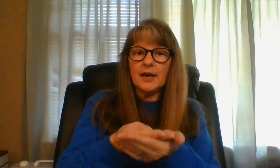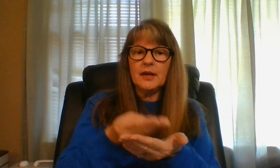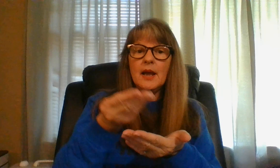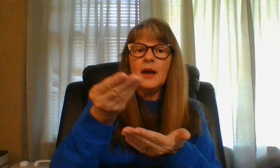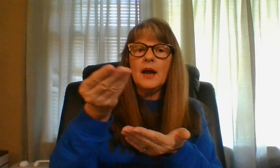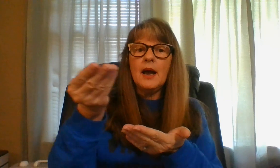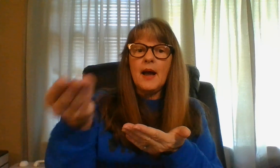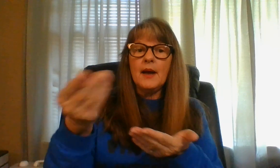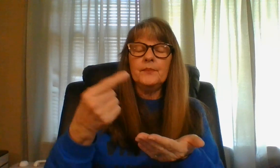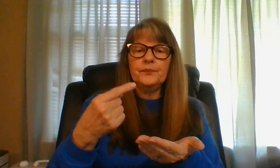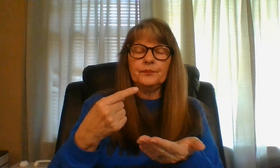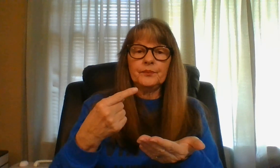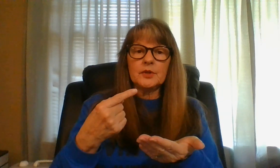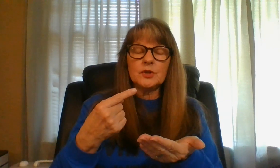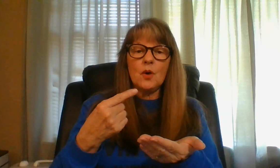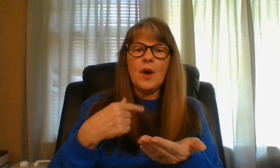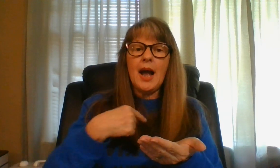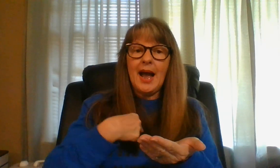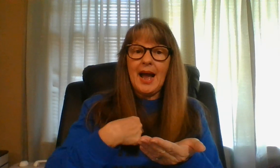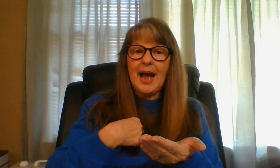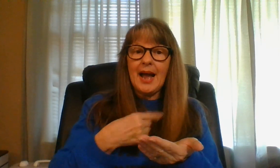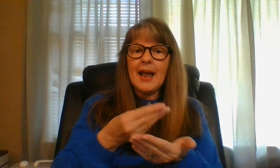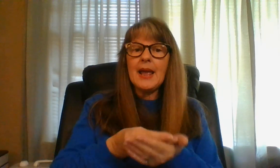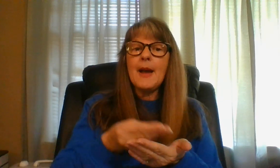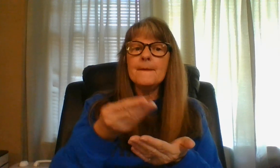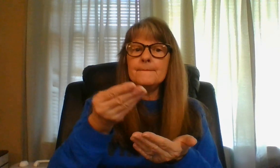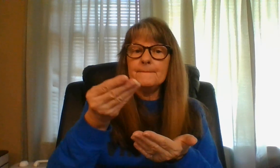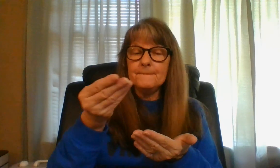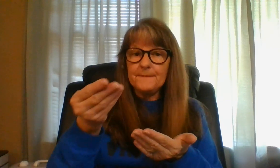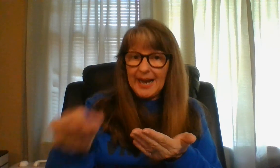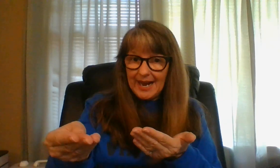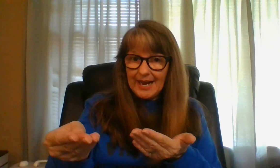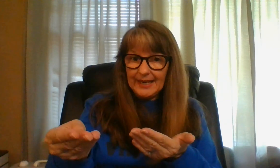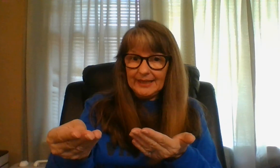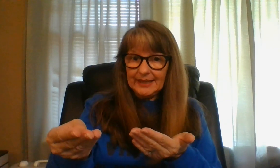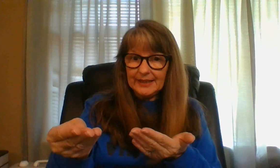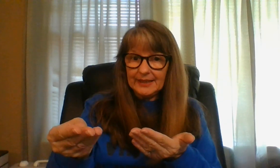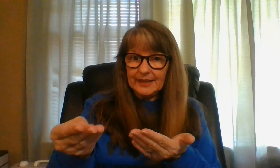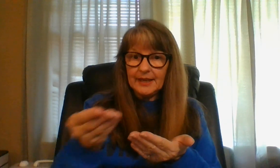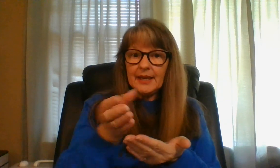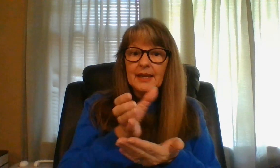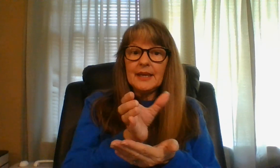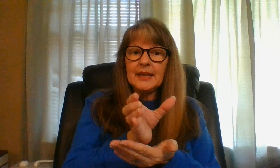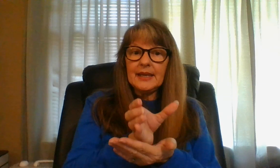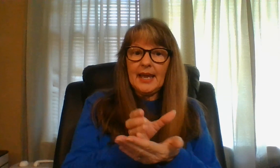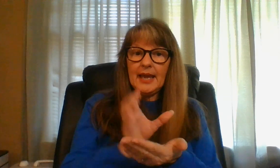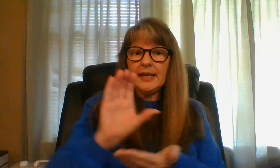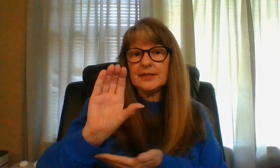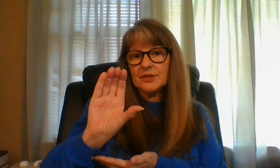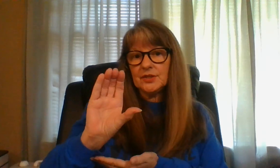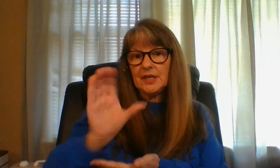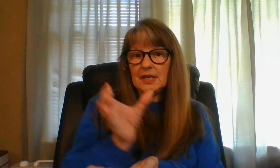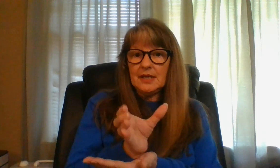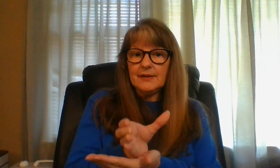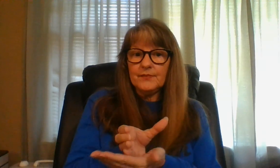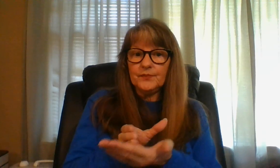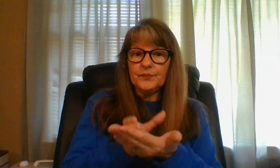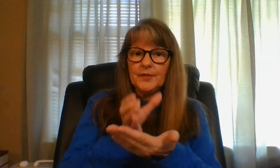sign. So I buy cake. It's a C, and